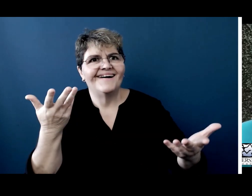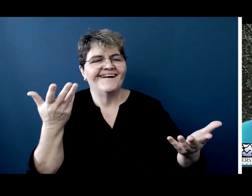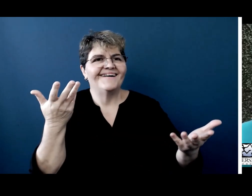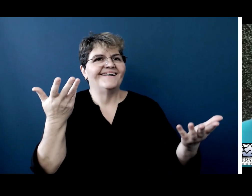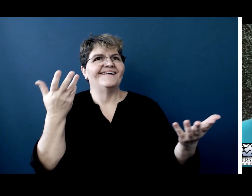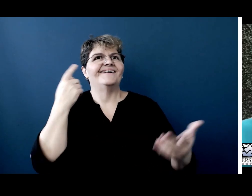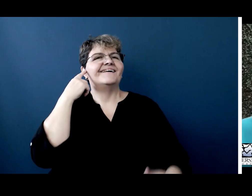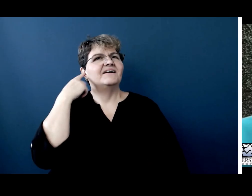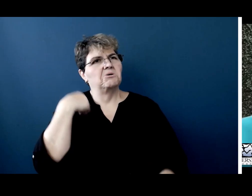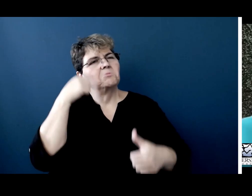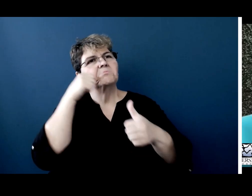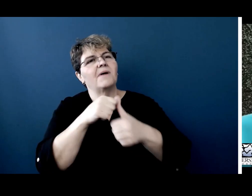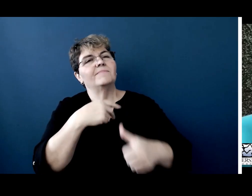accident.